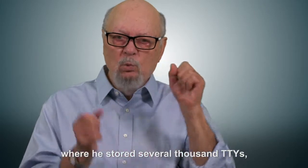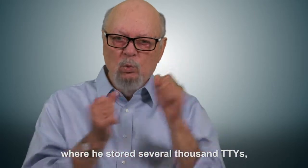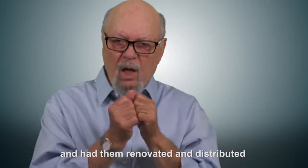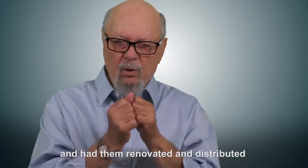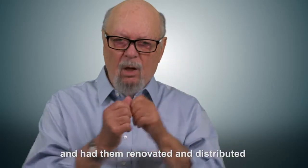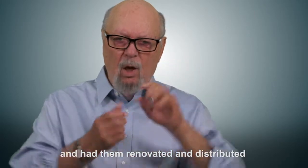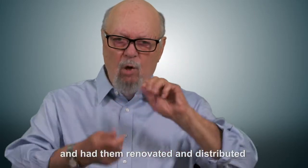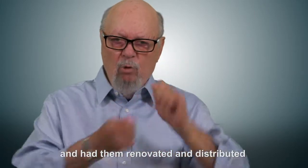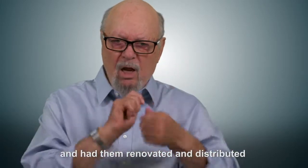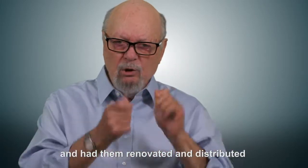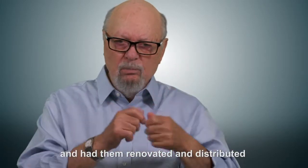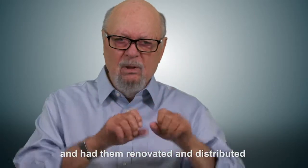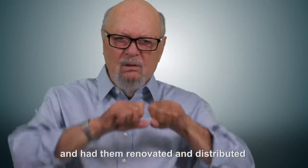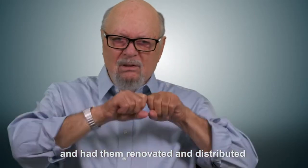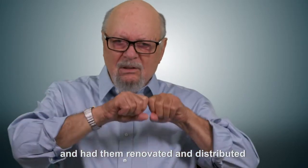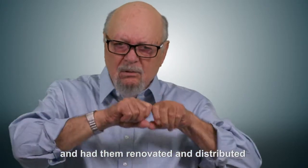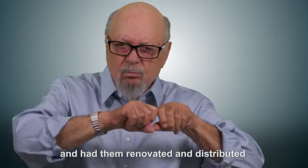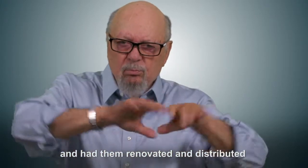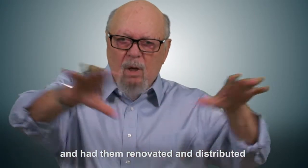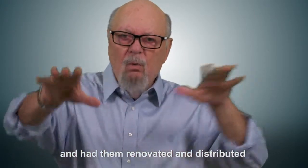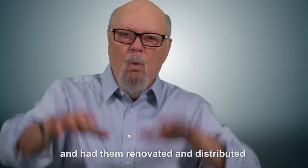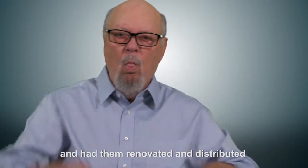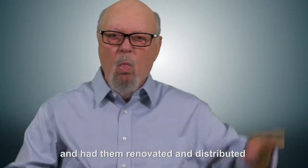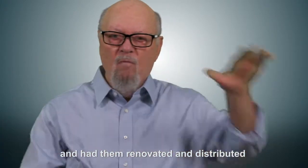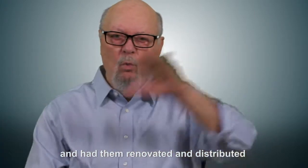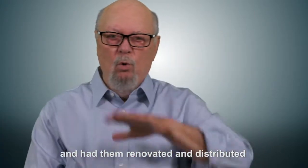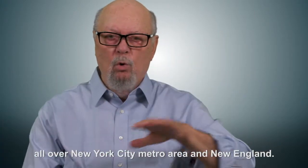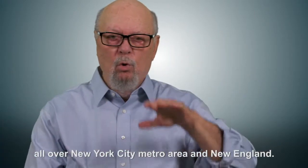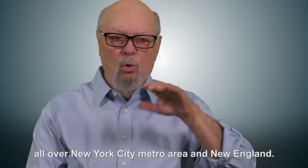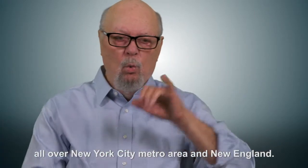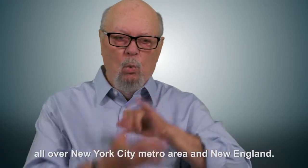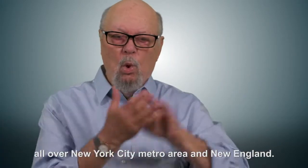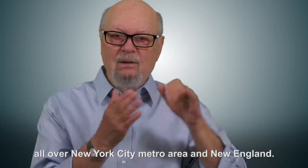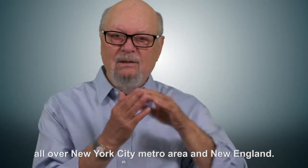And had them renovated and distributed all over New York City metro area and New England. They